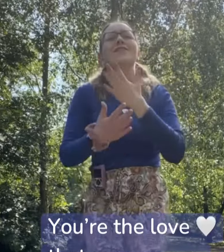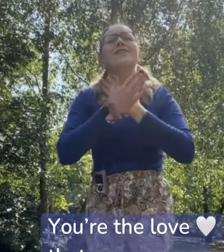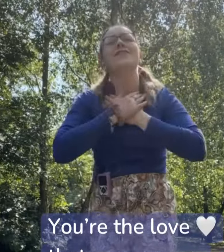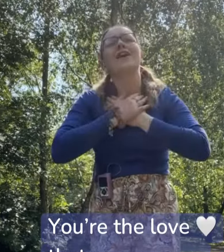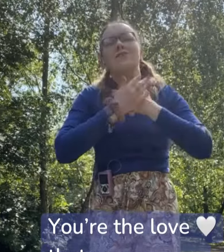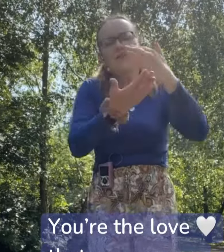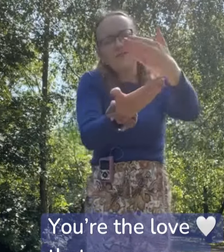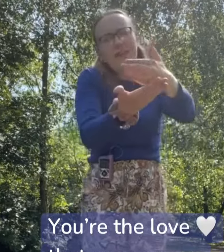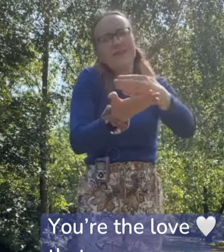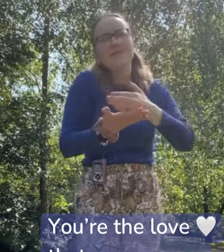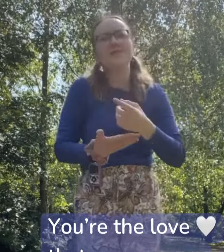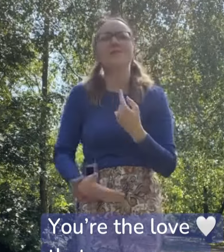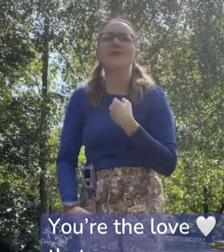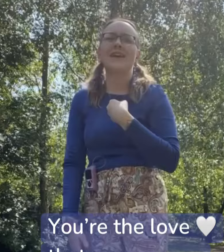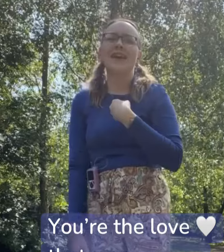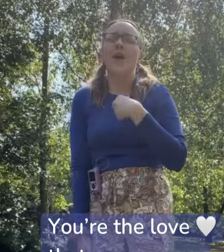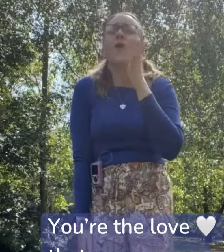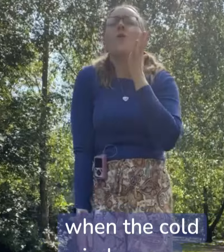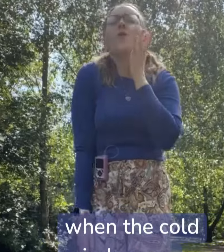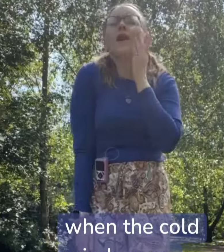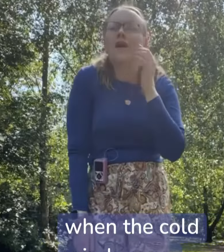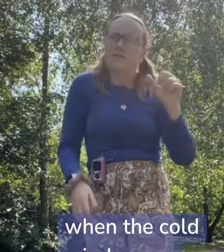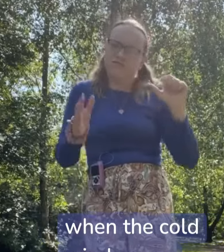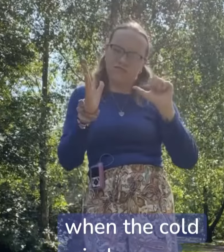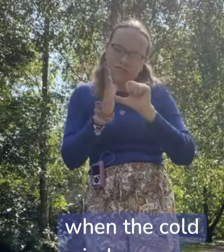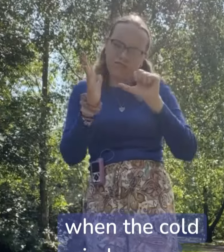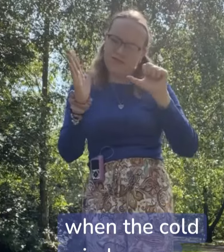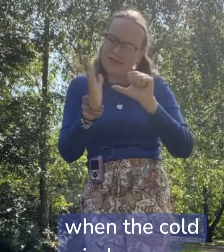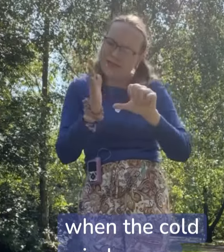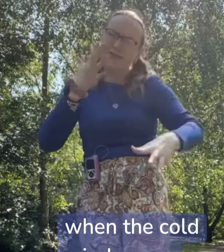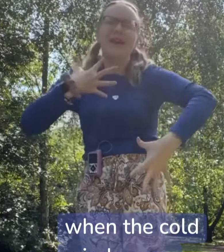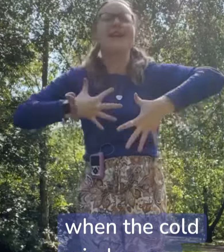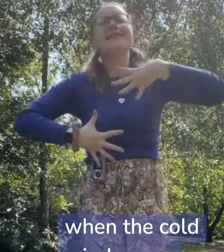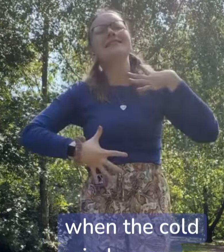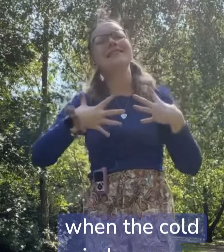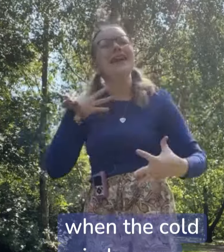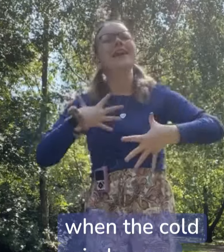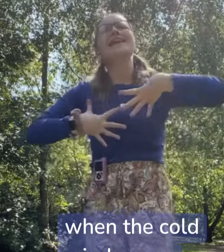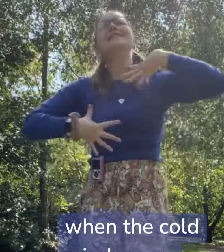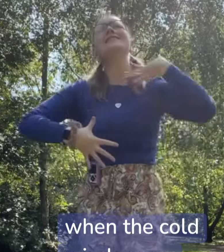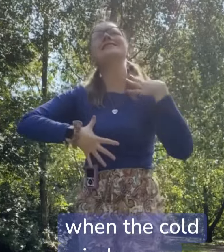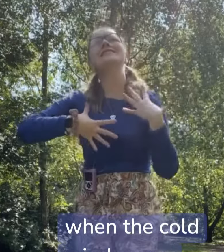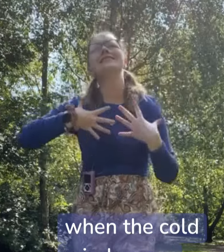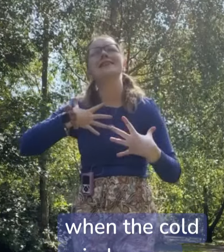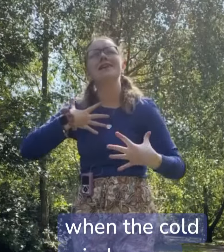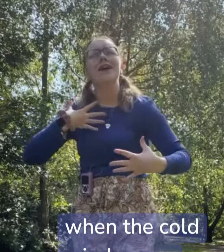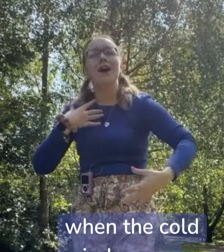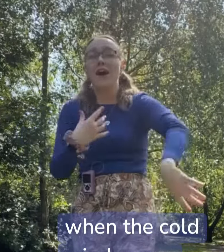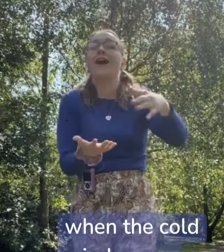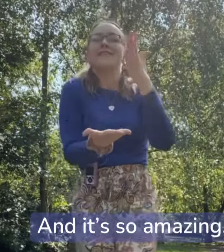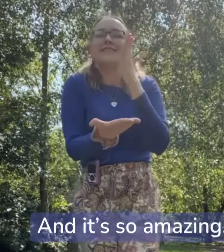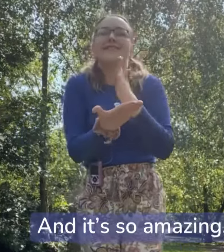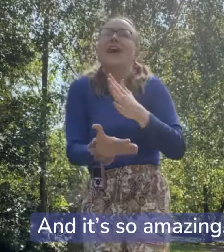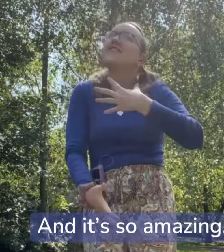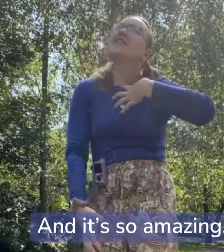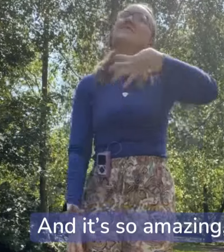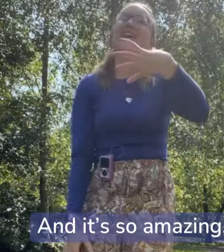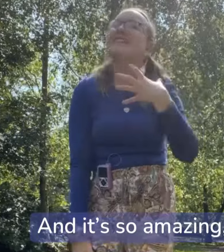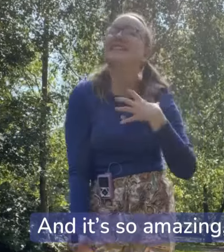love that rescues me, when the cold winds rage And it's so amazing,